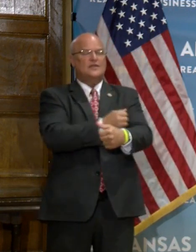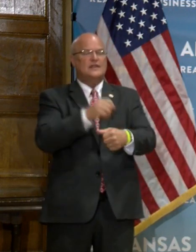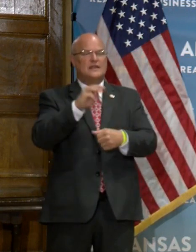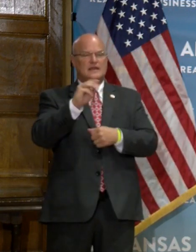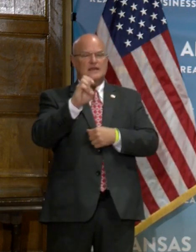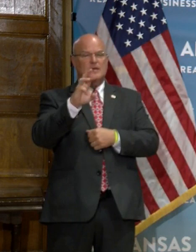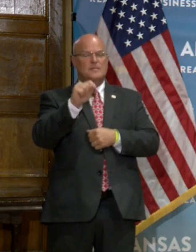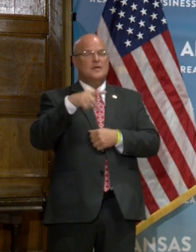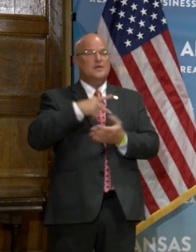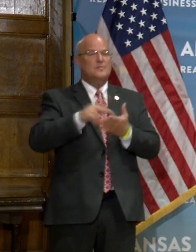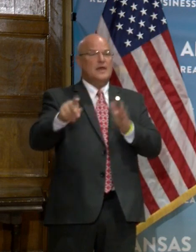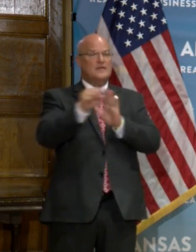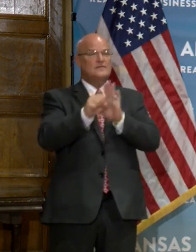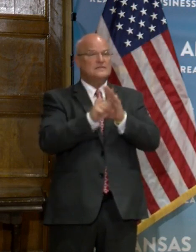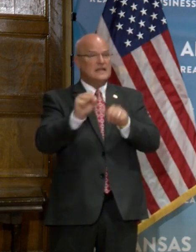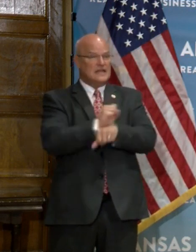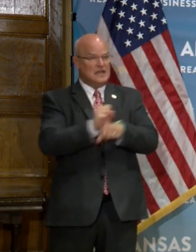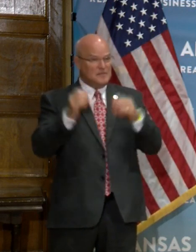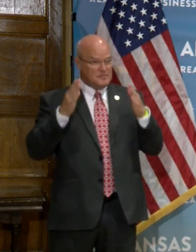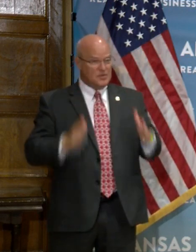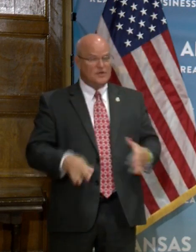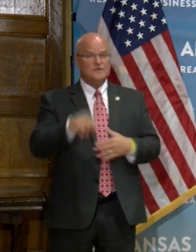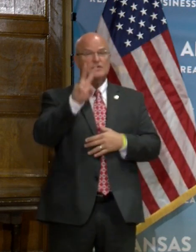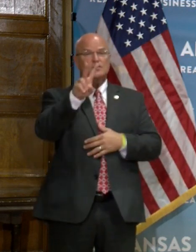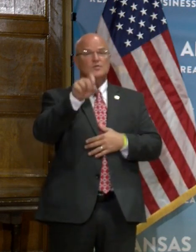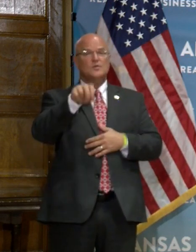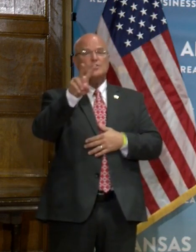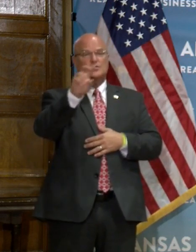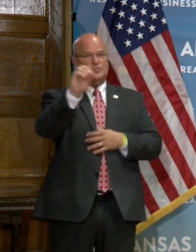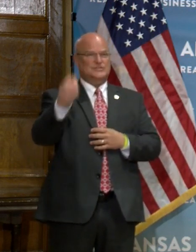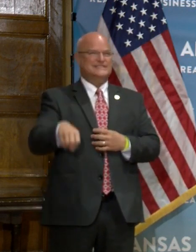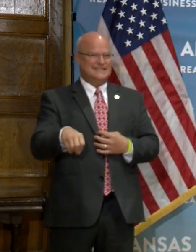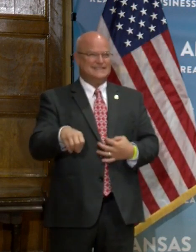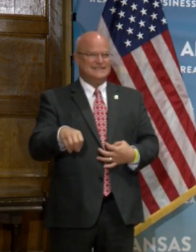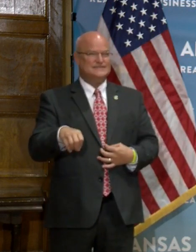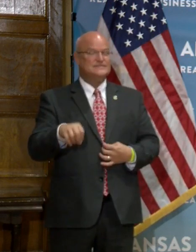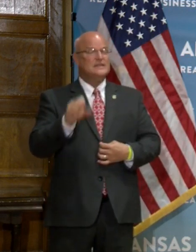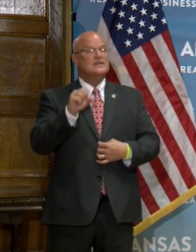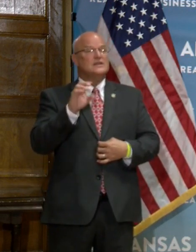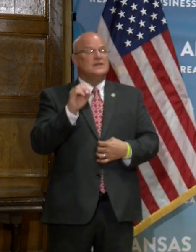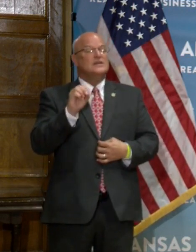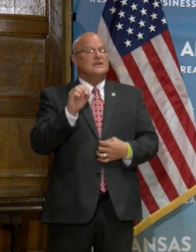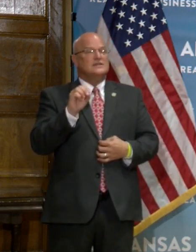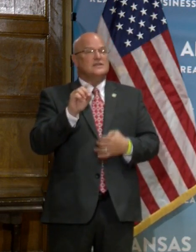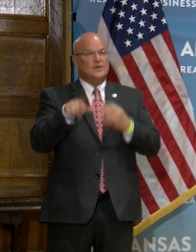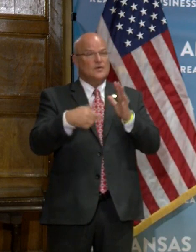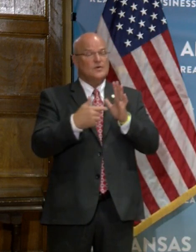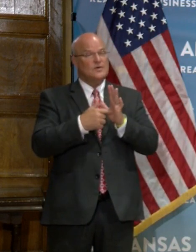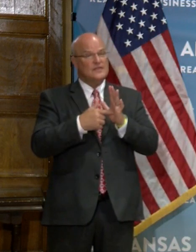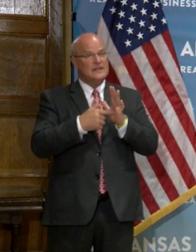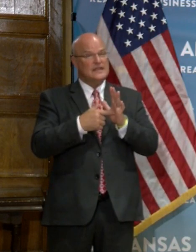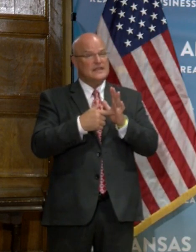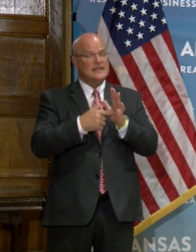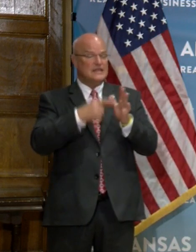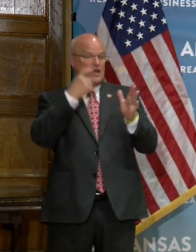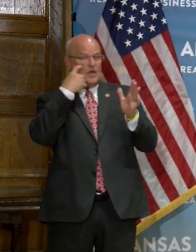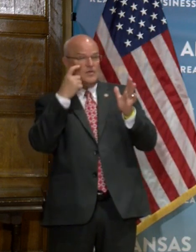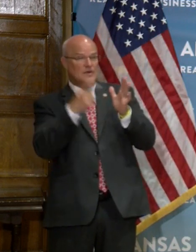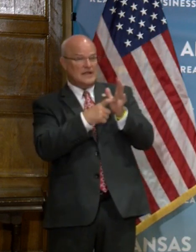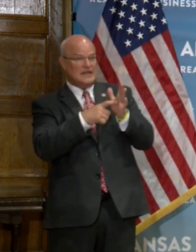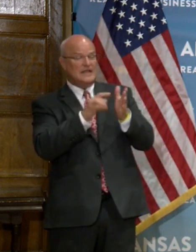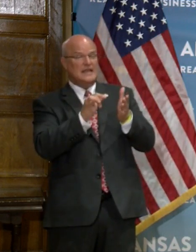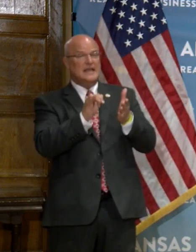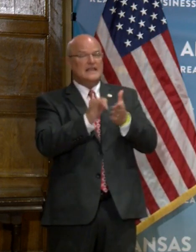pay increase for state employees of 2.2%. And so this is a recognition